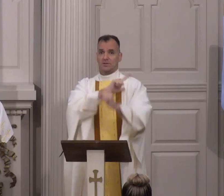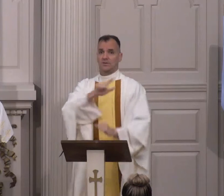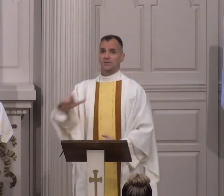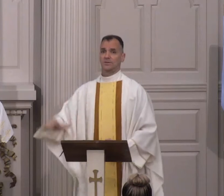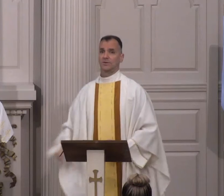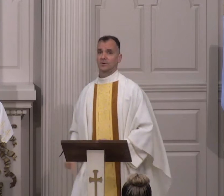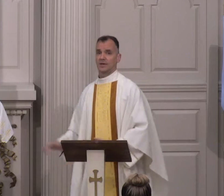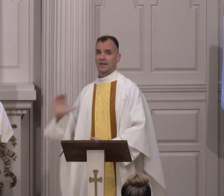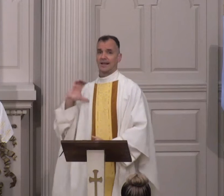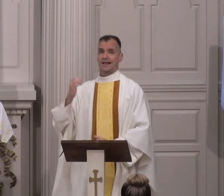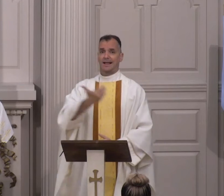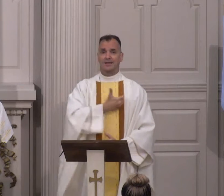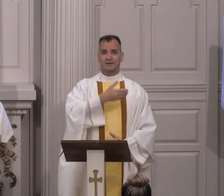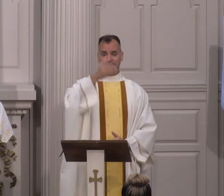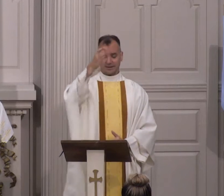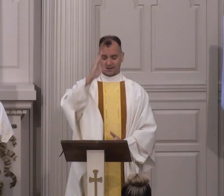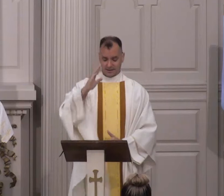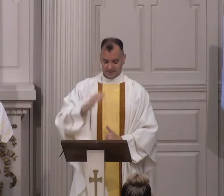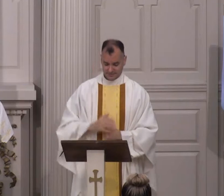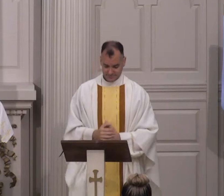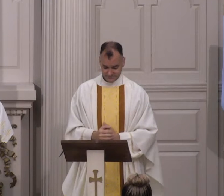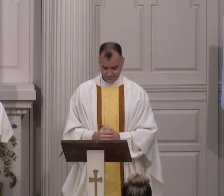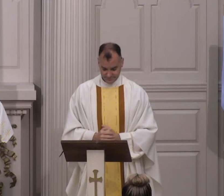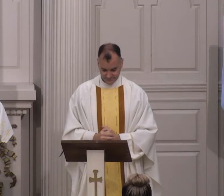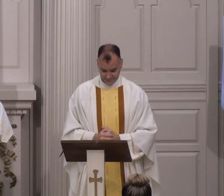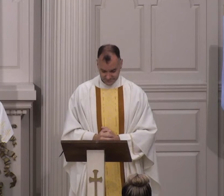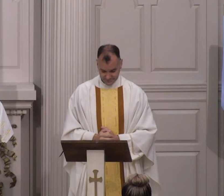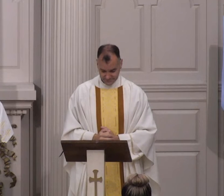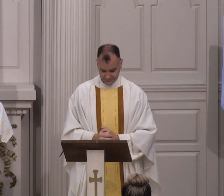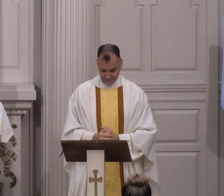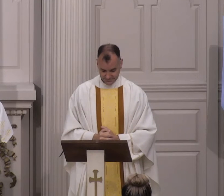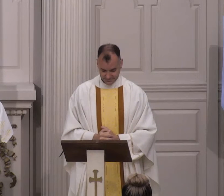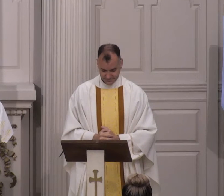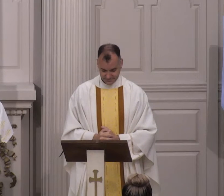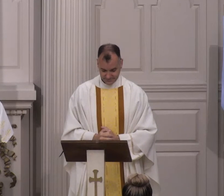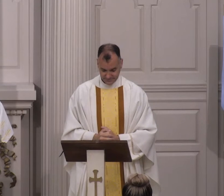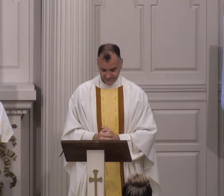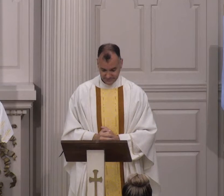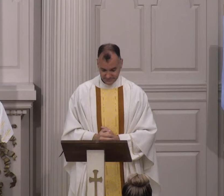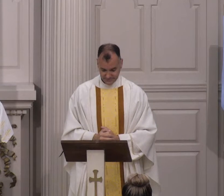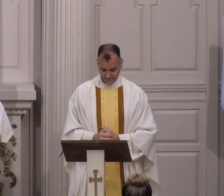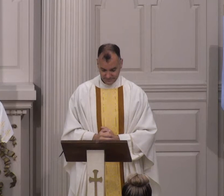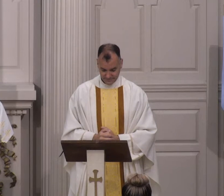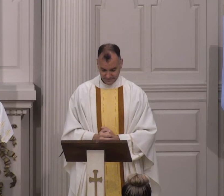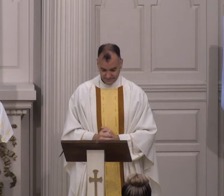my brothers and sisters, to pray for me to the Lord our God.